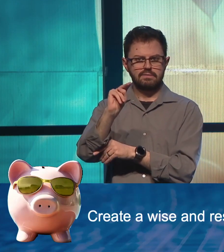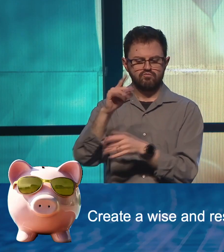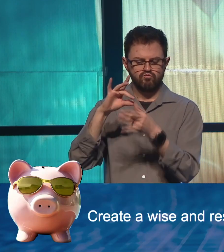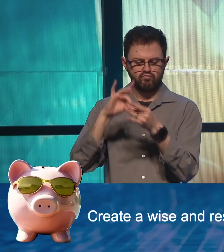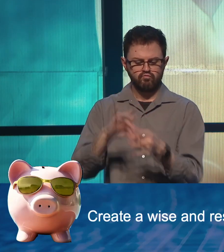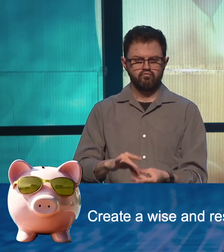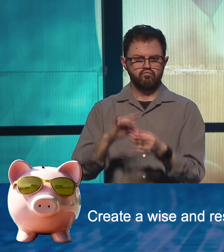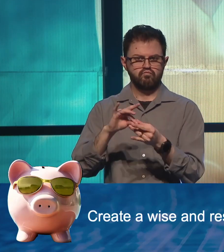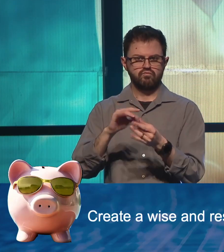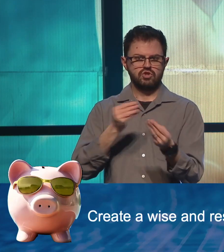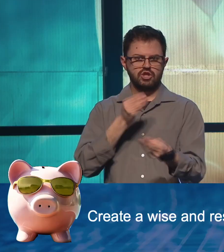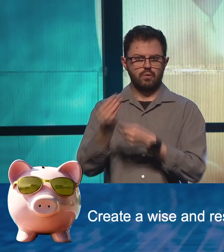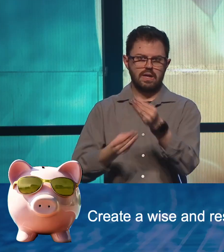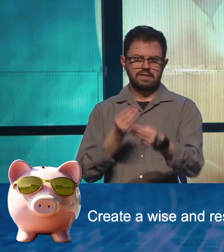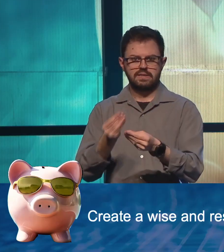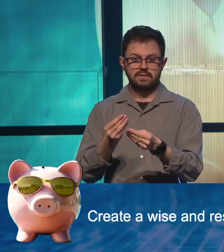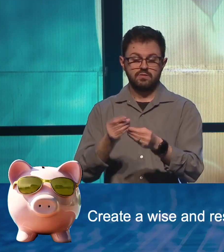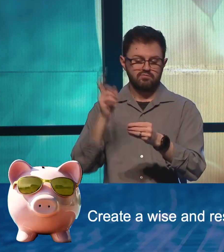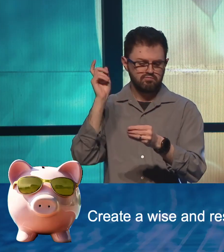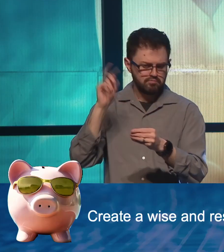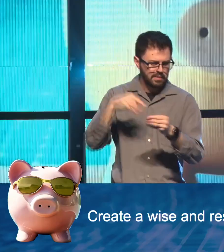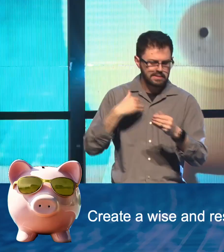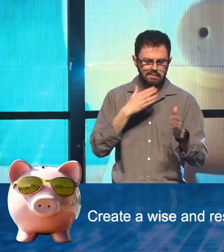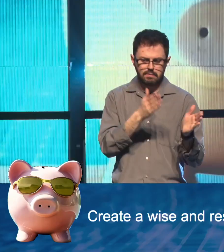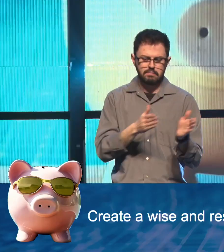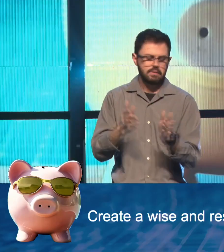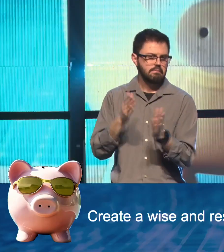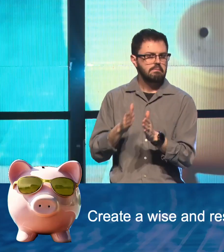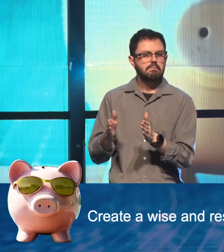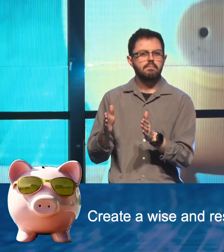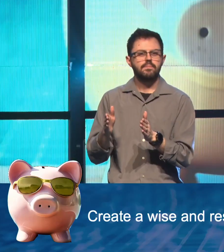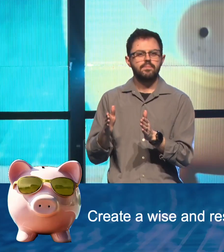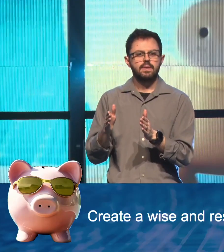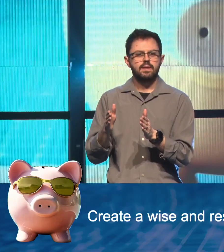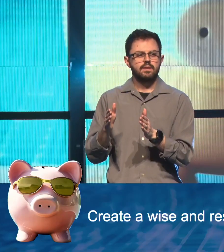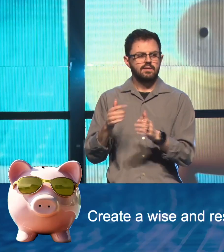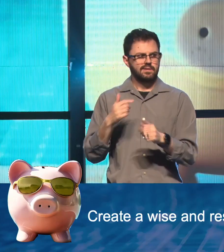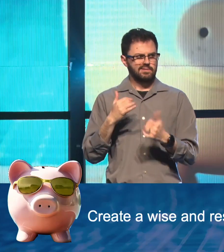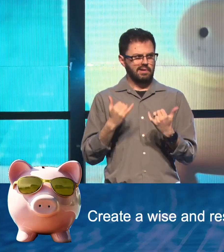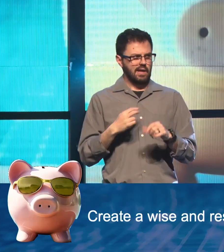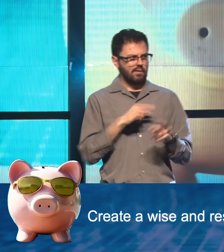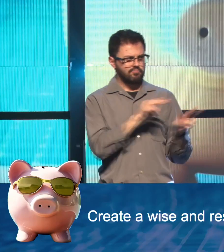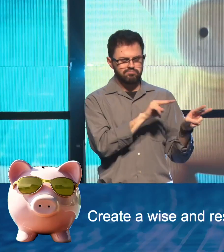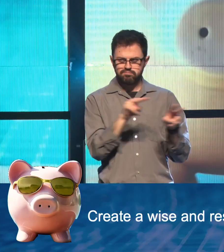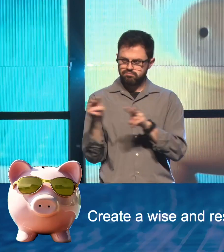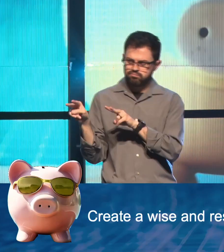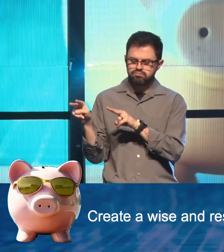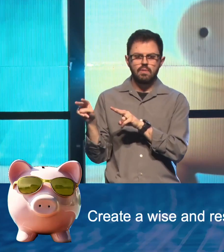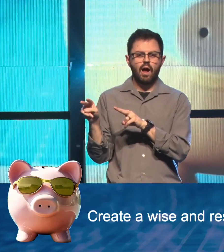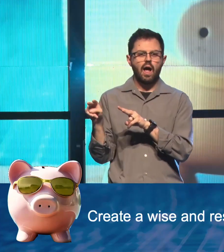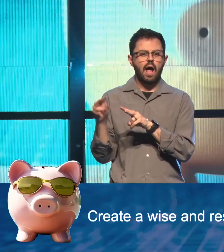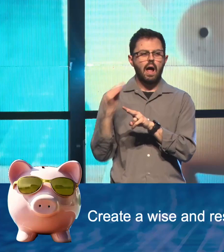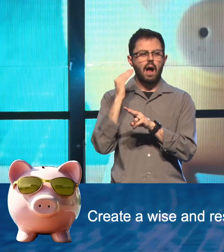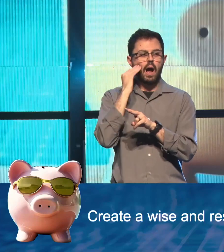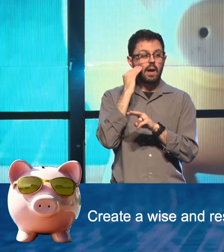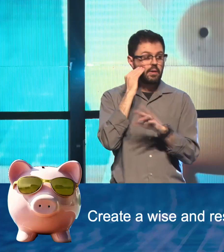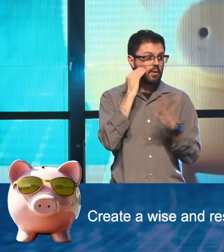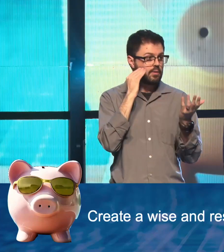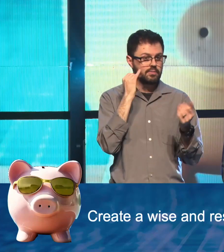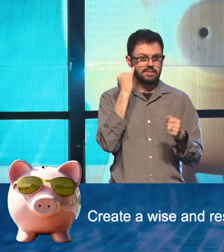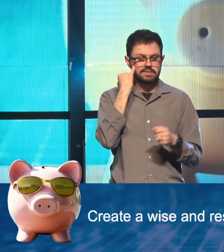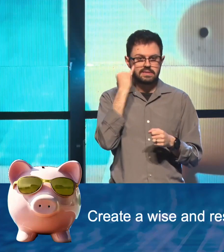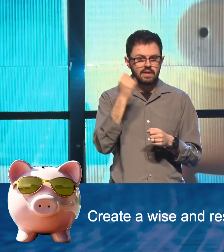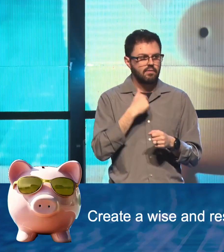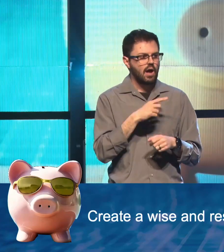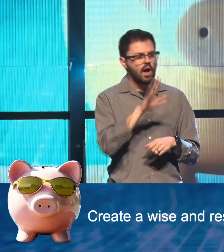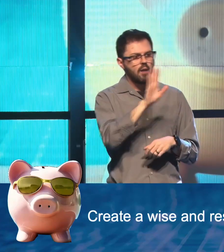You got to have a plan. We could right now, like, I'm looking around the room and I know that I could just ask people to come up right